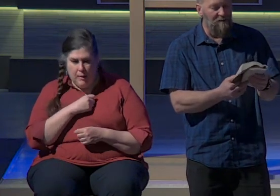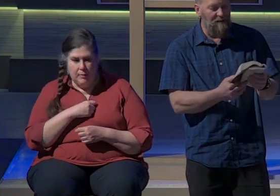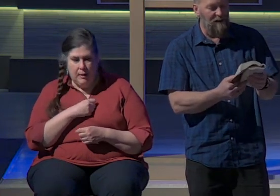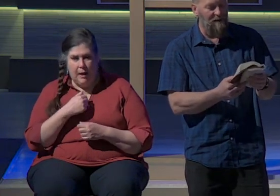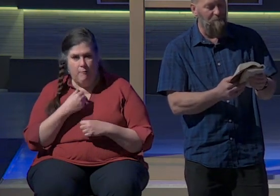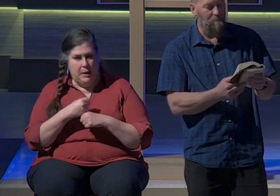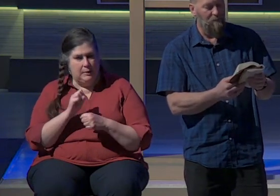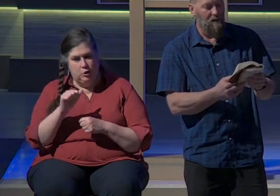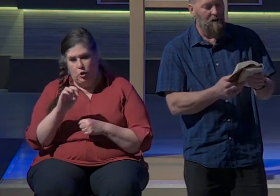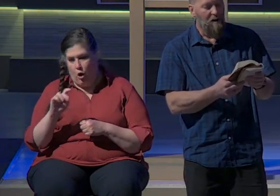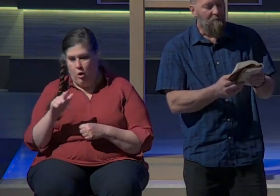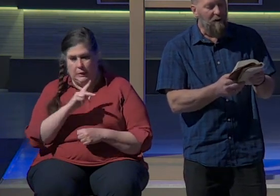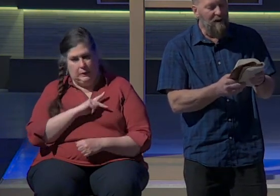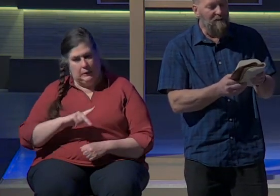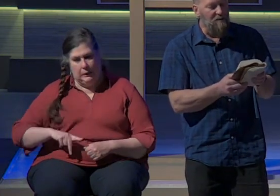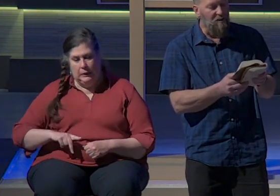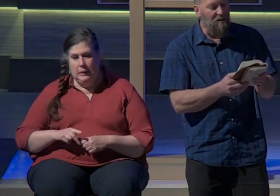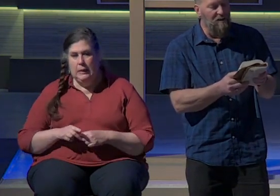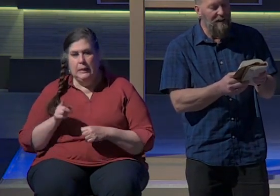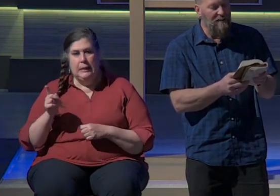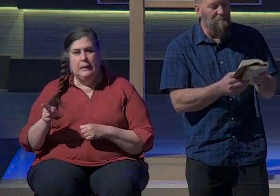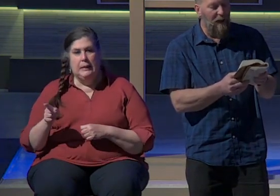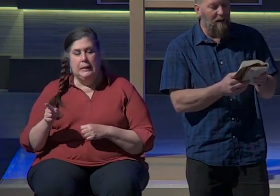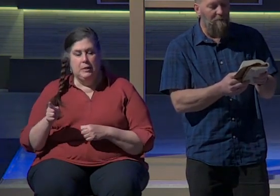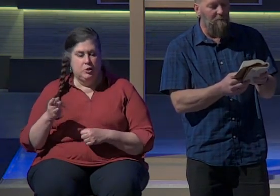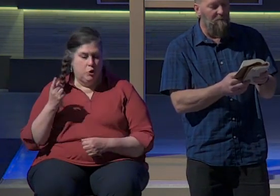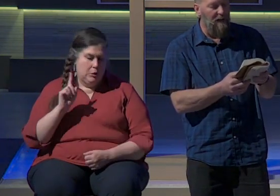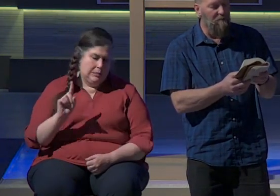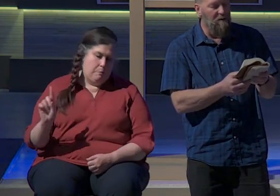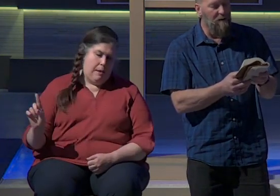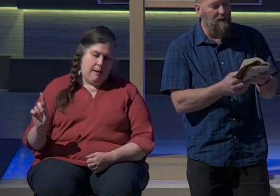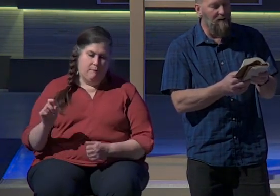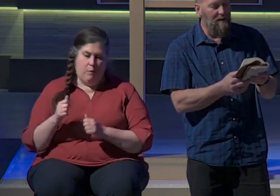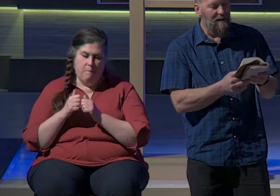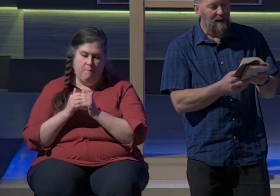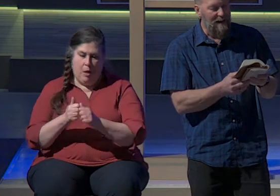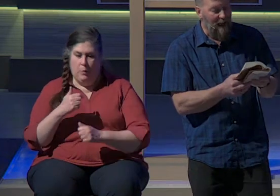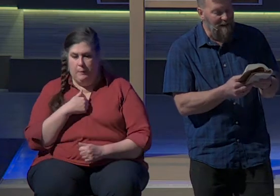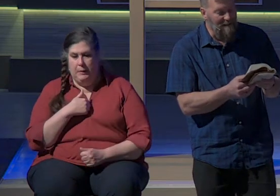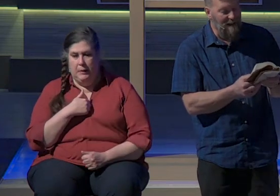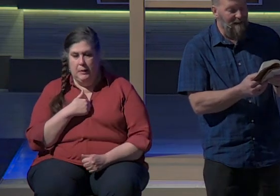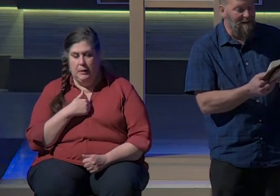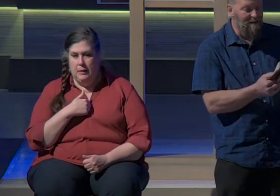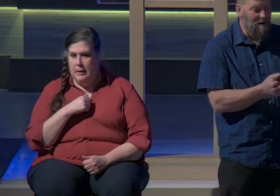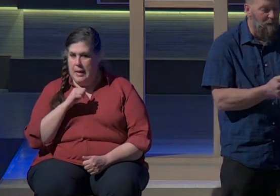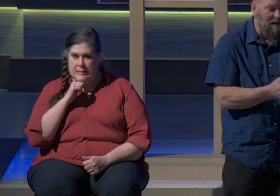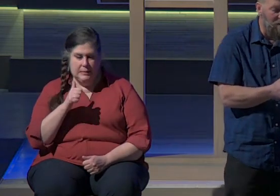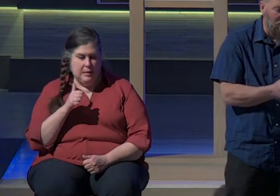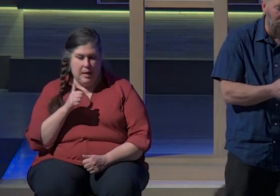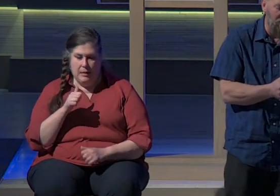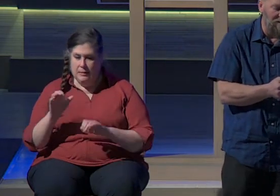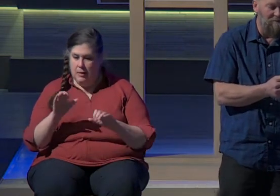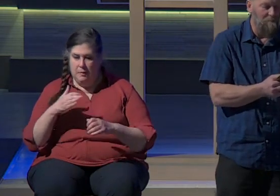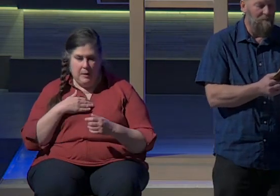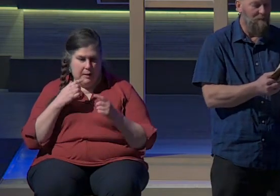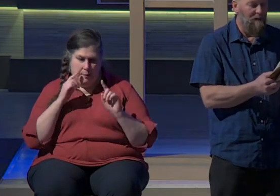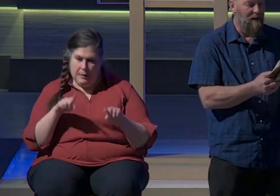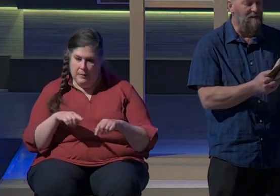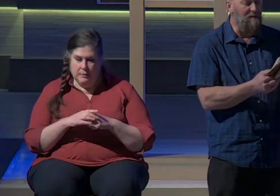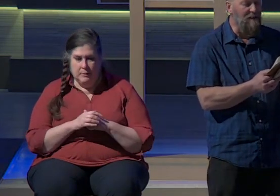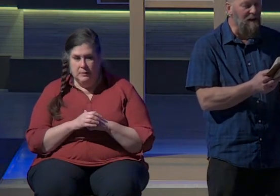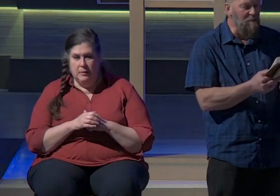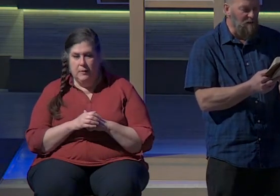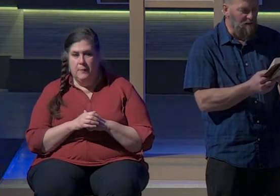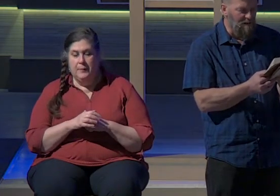made Saul king, for he has turned his back from following me and has not carried out my commandments.